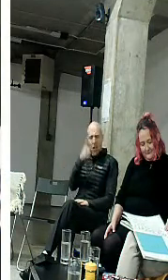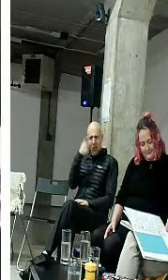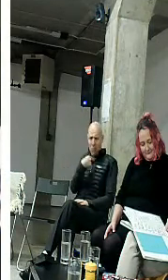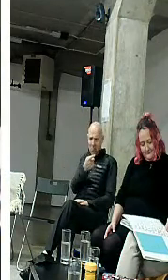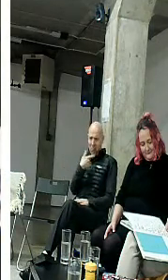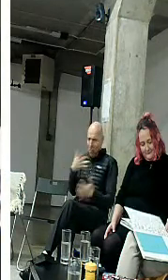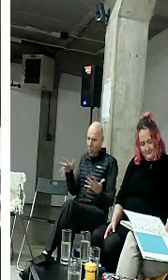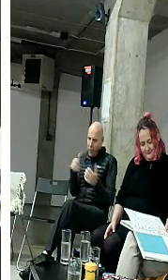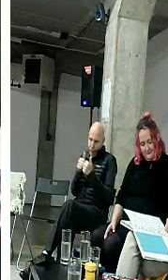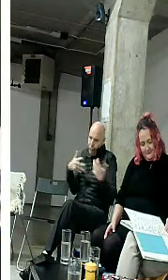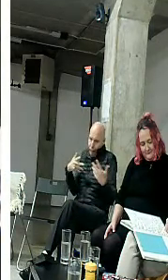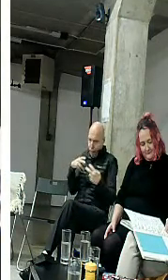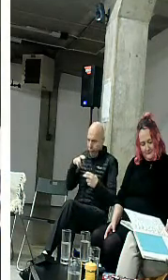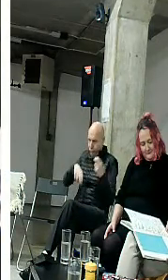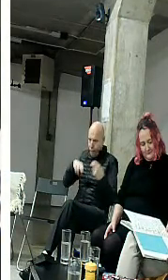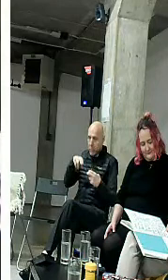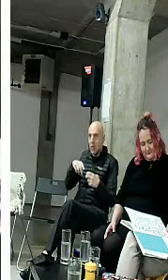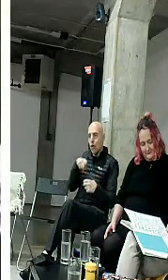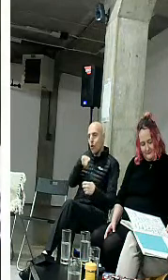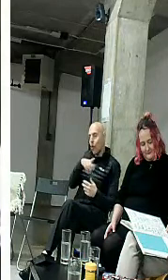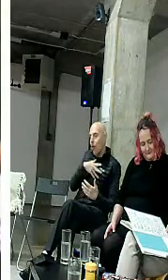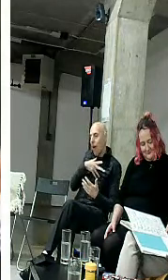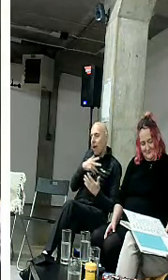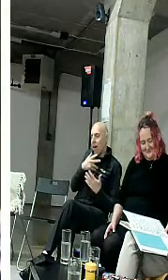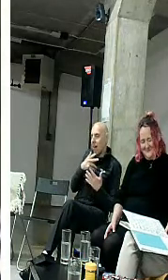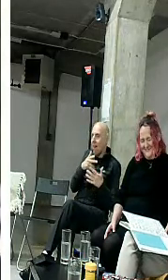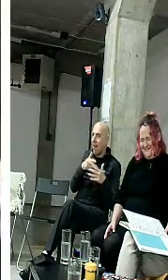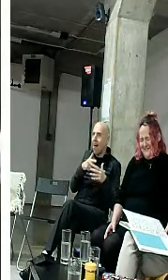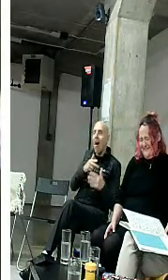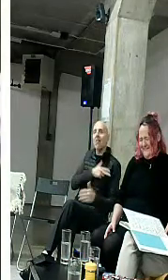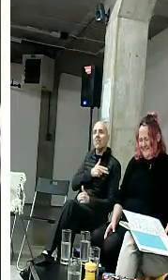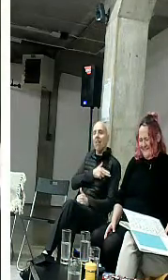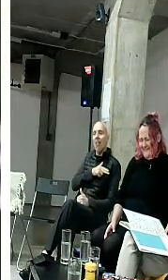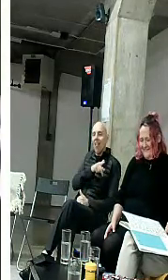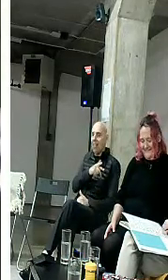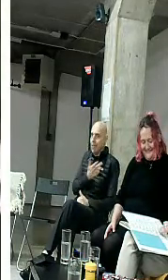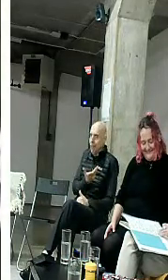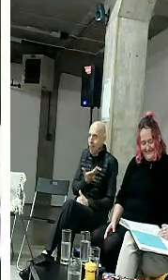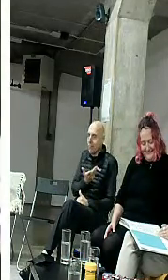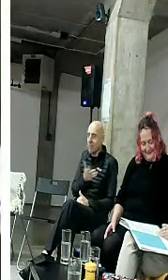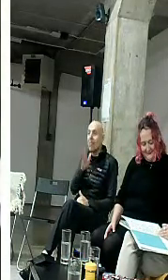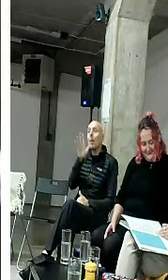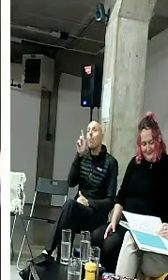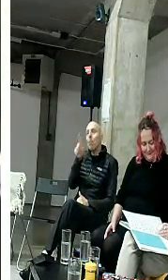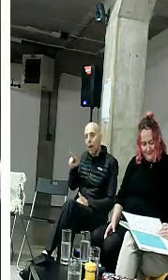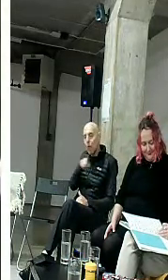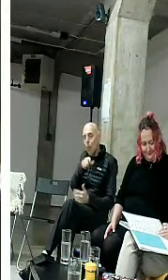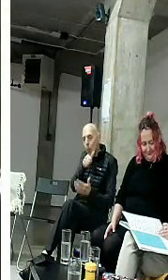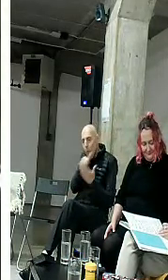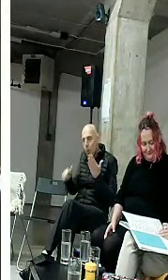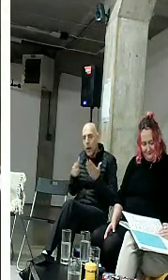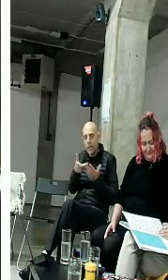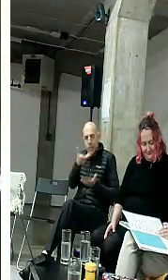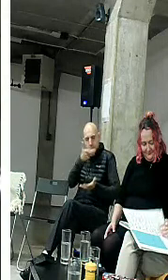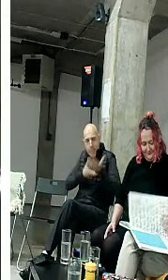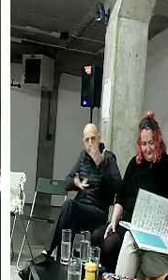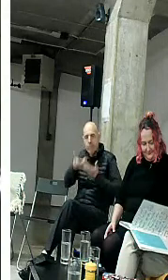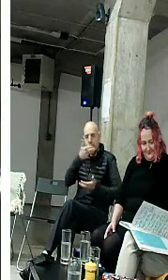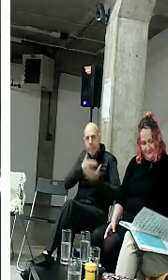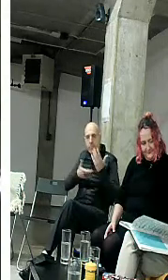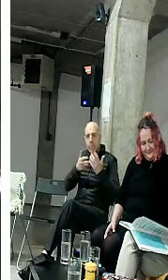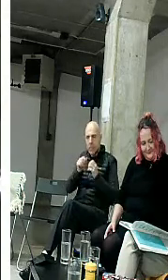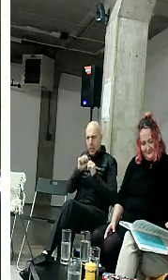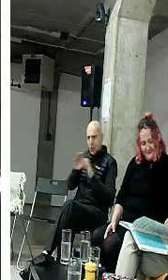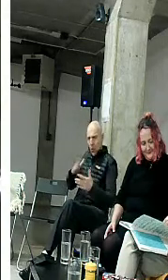at times, you like Arsenal, but you'd always take time to speak to me and show how passionate you